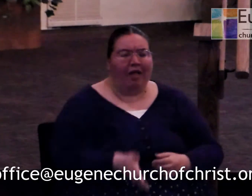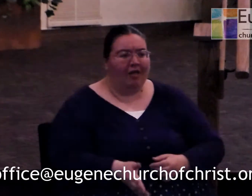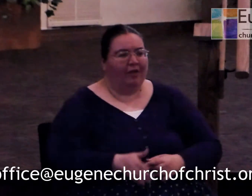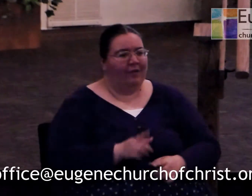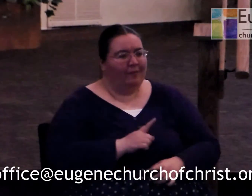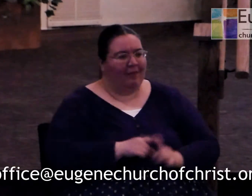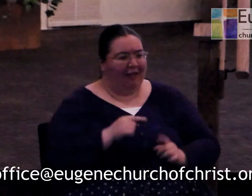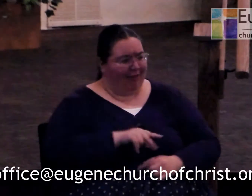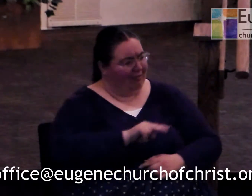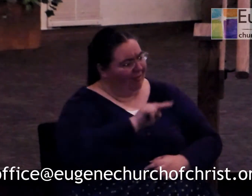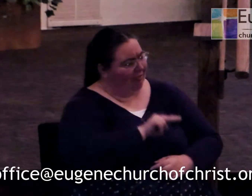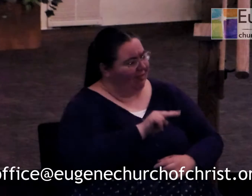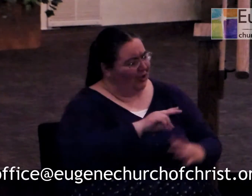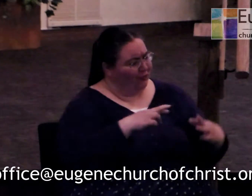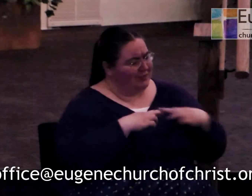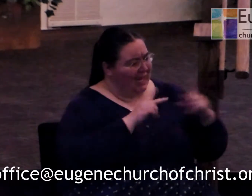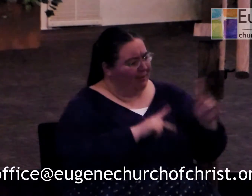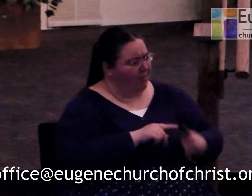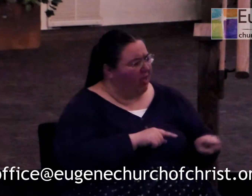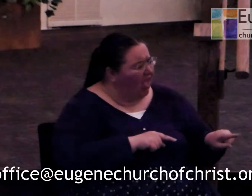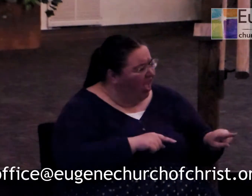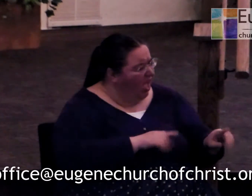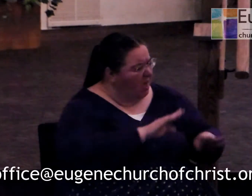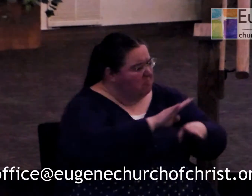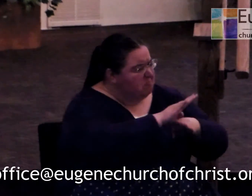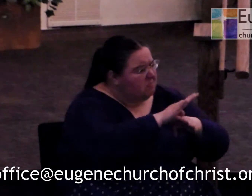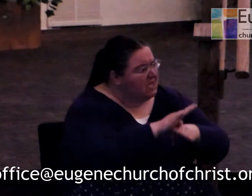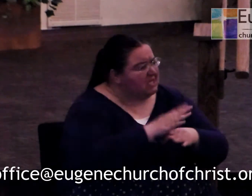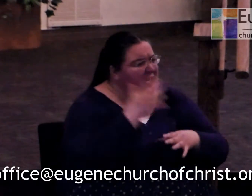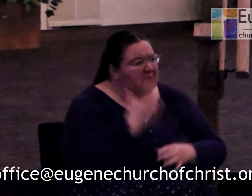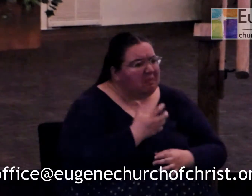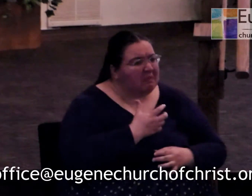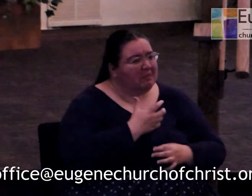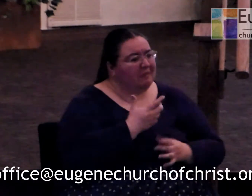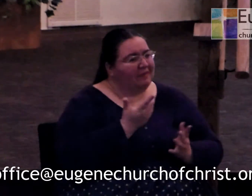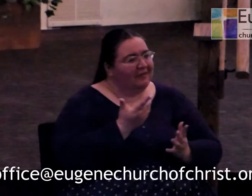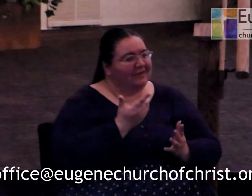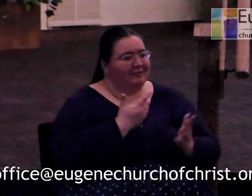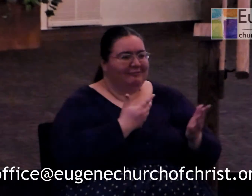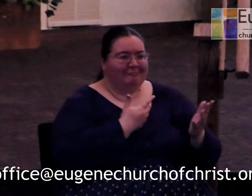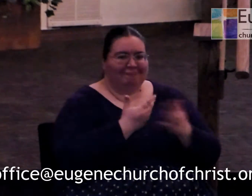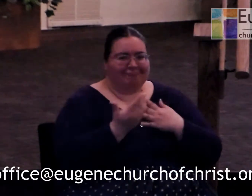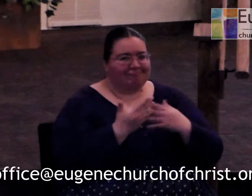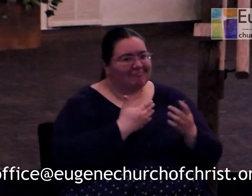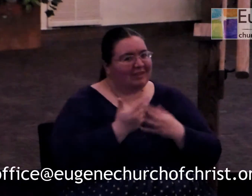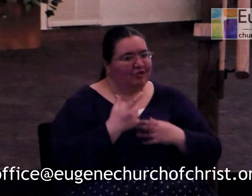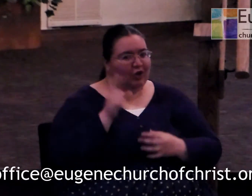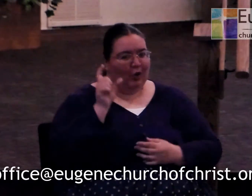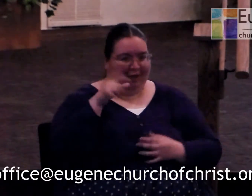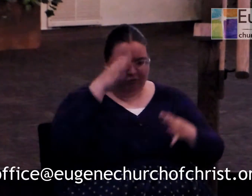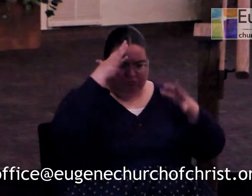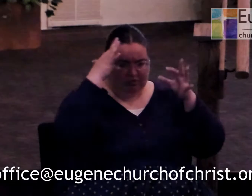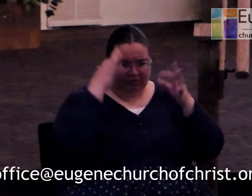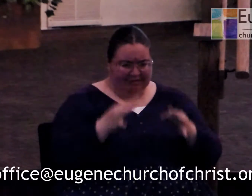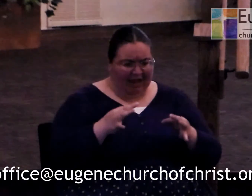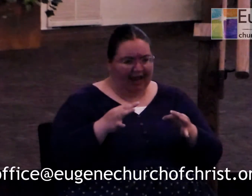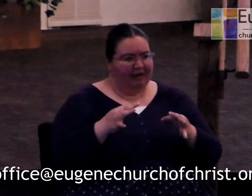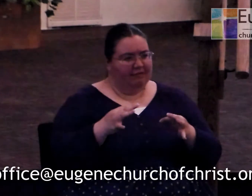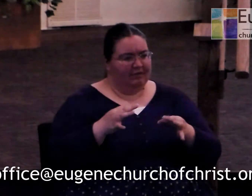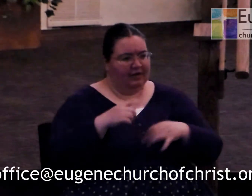world. And I think, no, it's not coming there either. You got to make time to do this. Look at how many times Jesus encounters